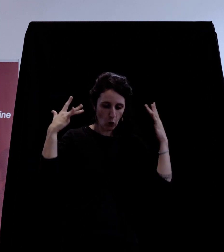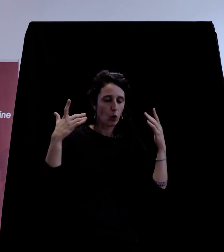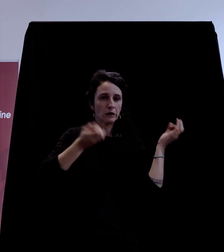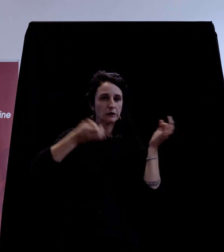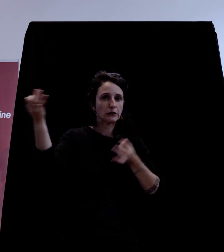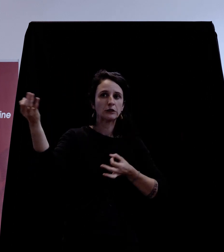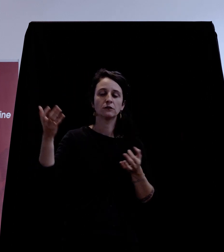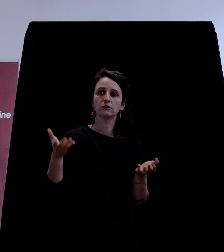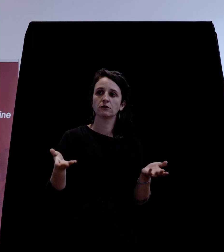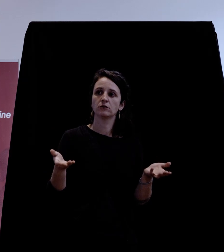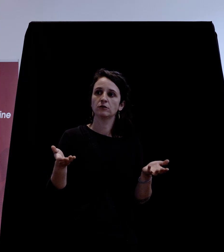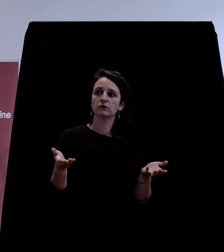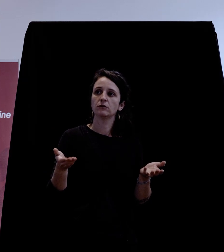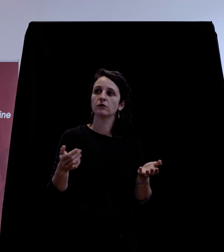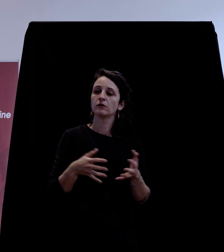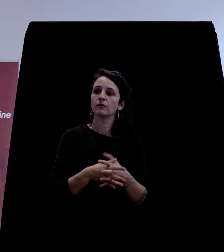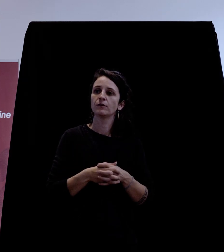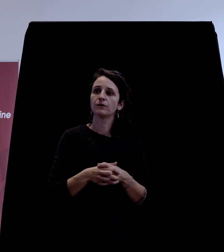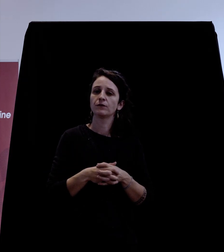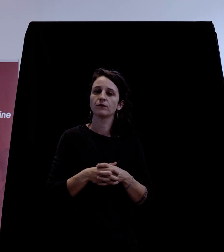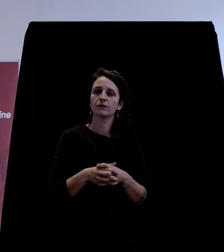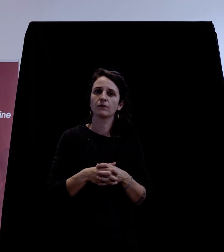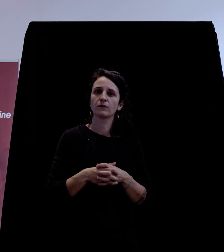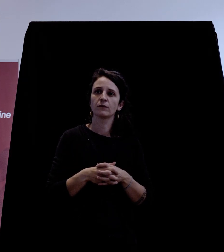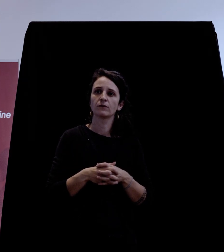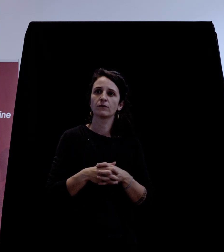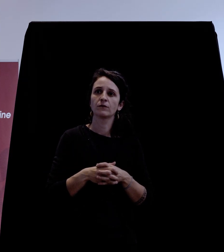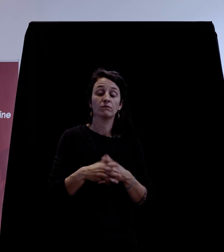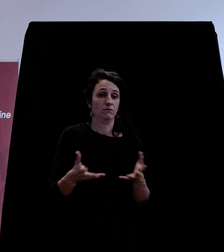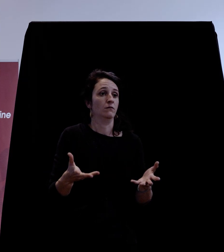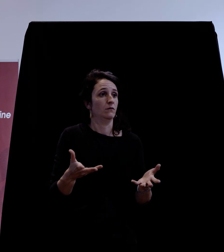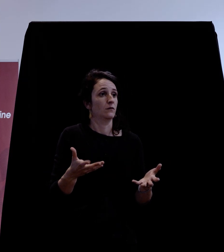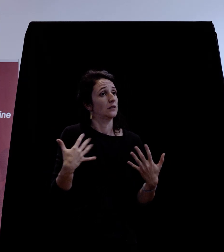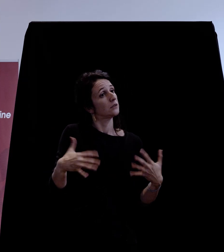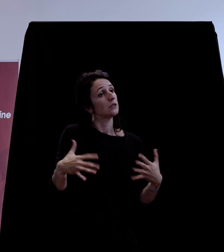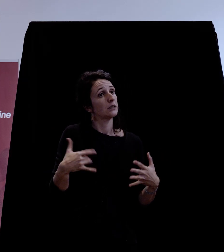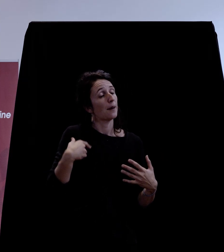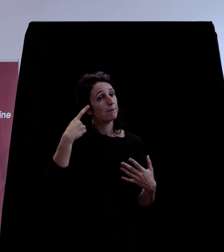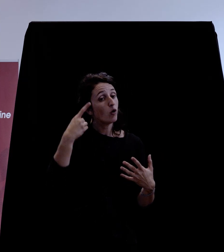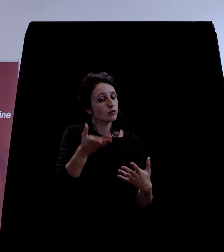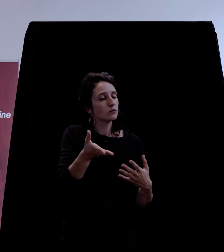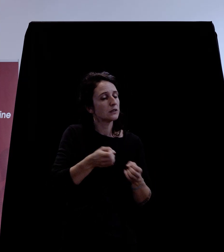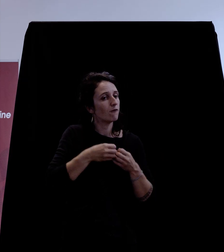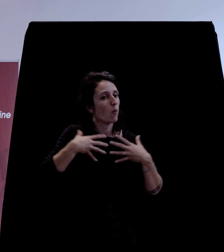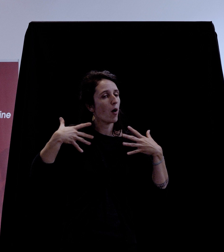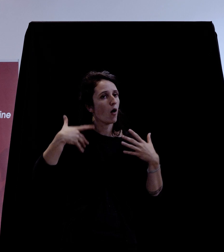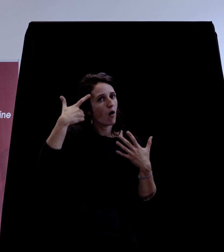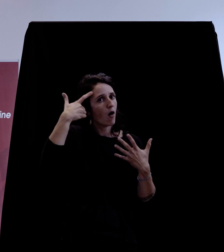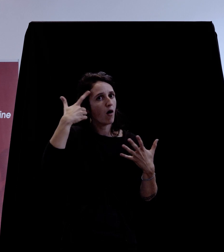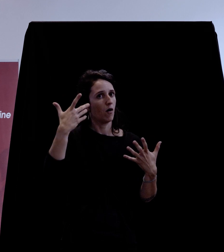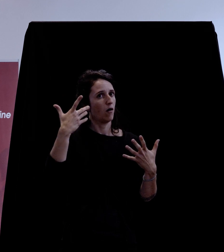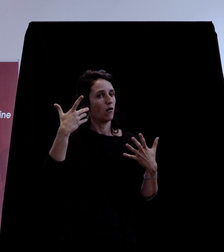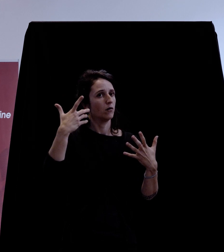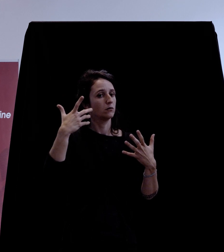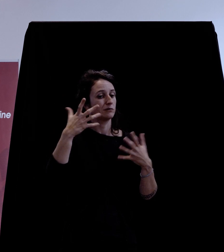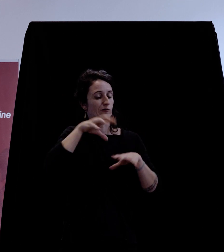care in the intensive care unit, where you look at the state that the infant is in before you do a particular